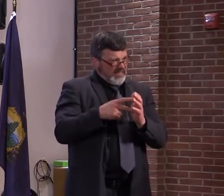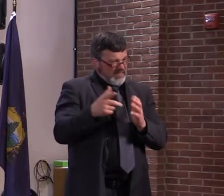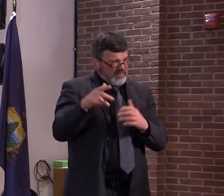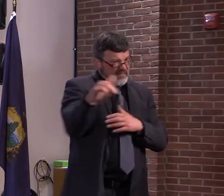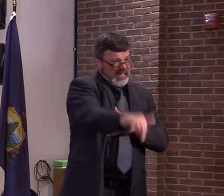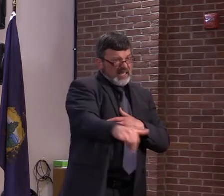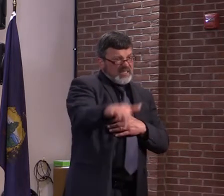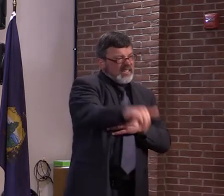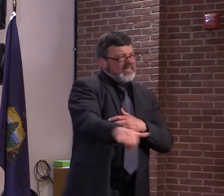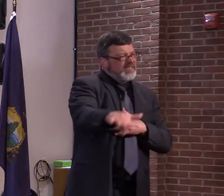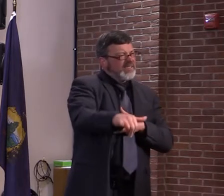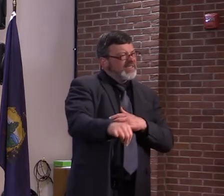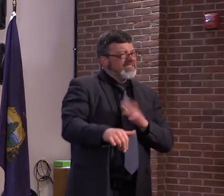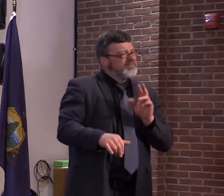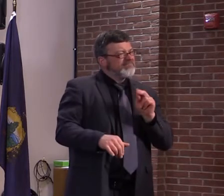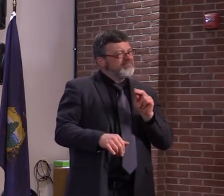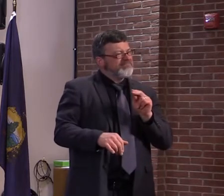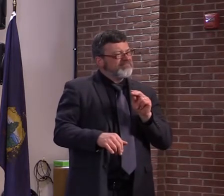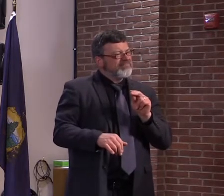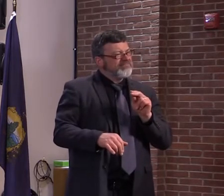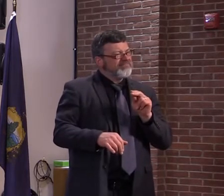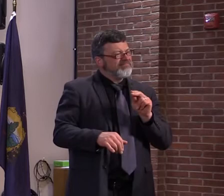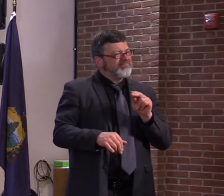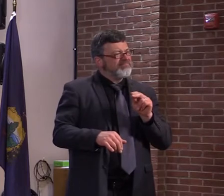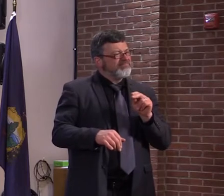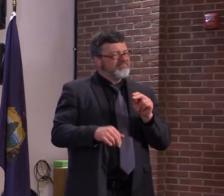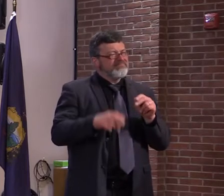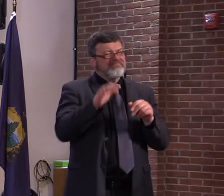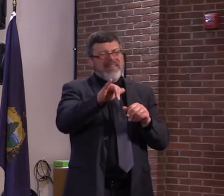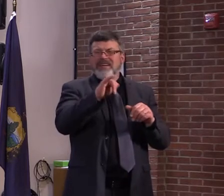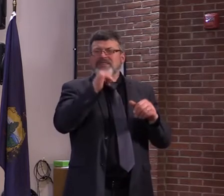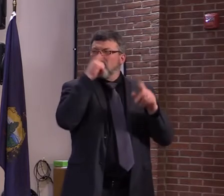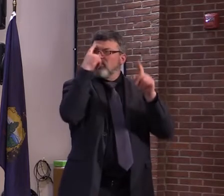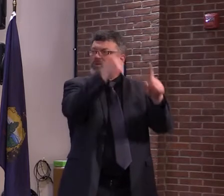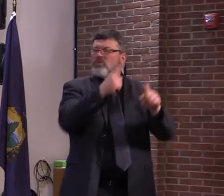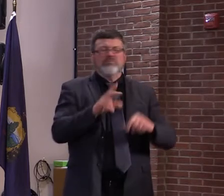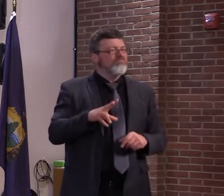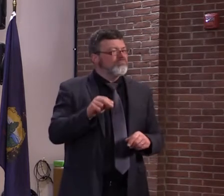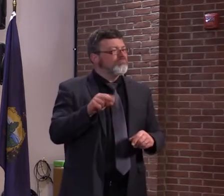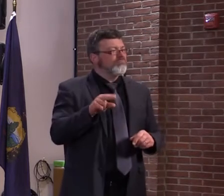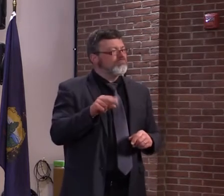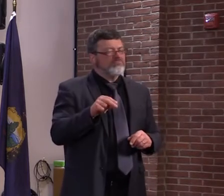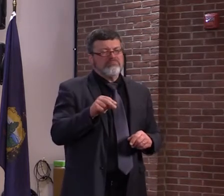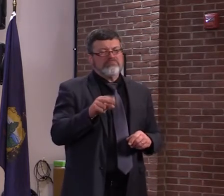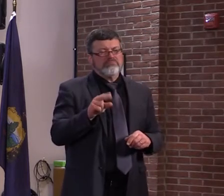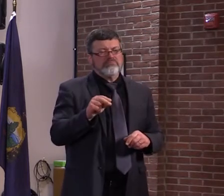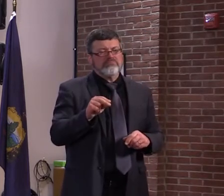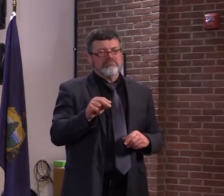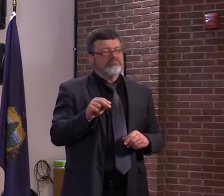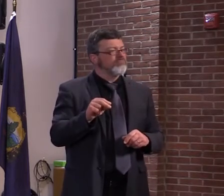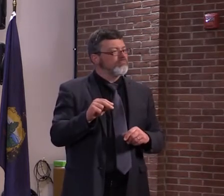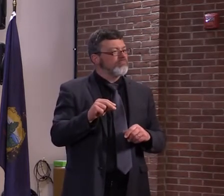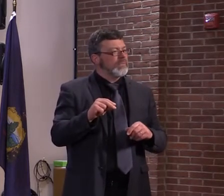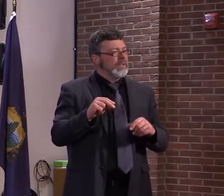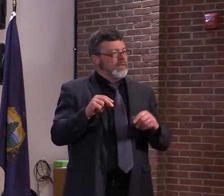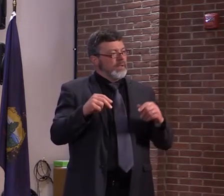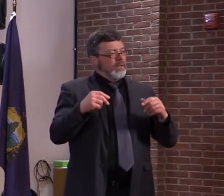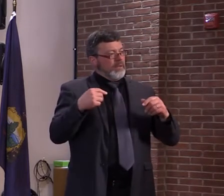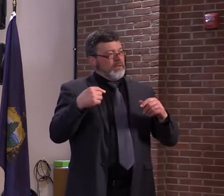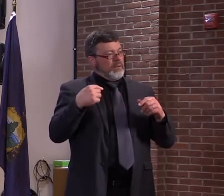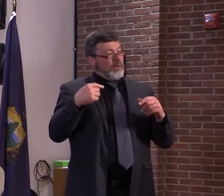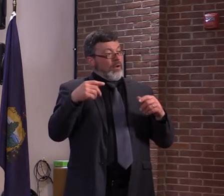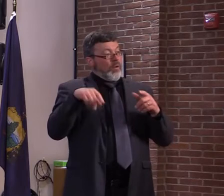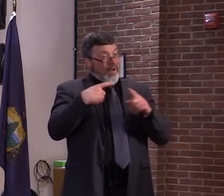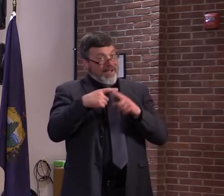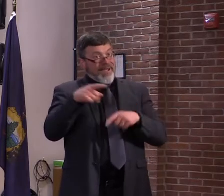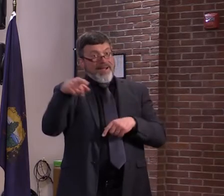whole existence? No, because that's not what happens. But at the same time, the injection that was observed was done safely, but